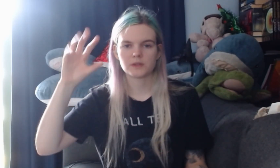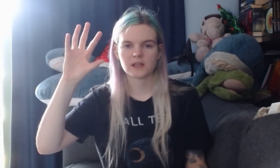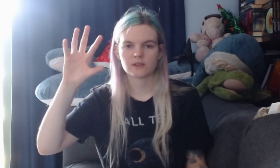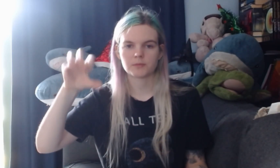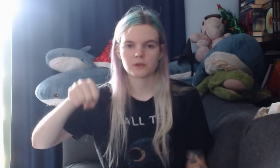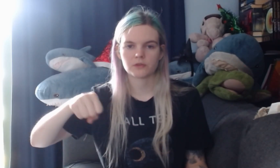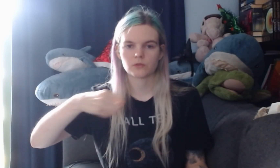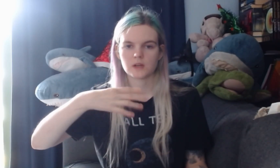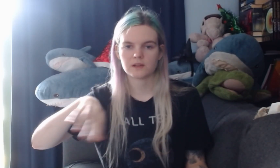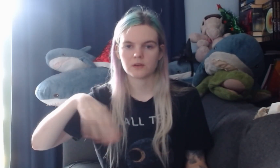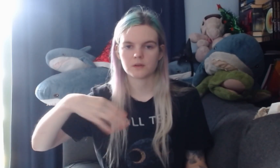kind of belongs together.